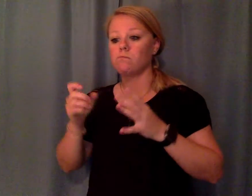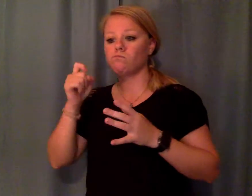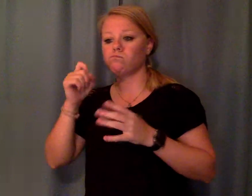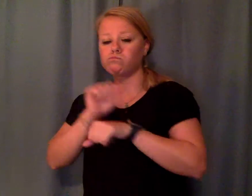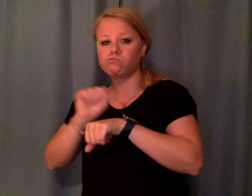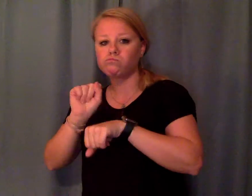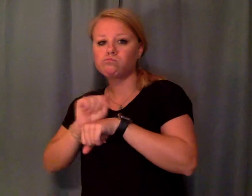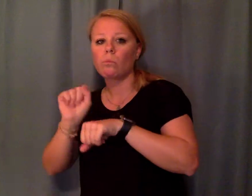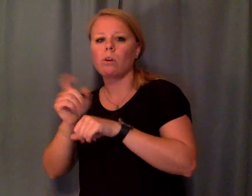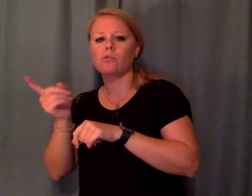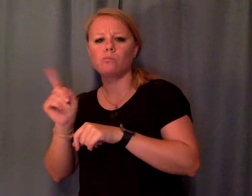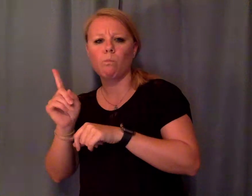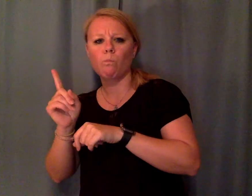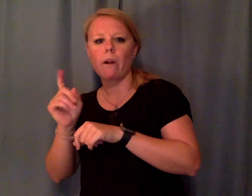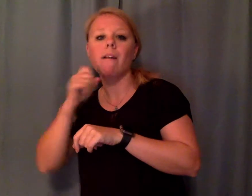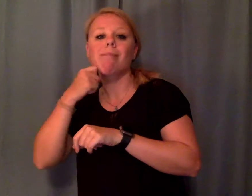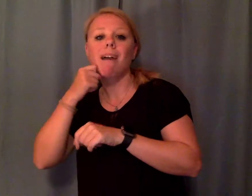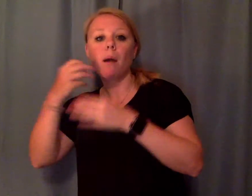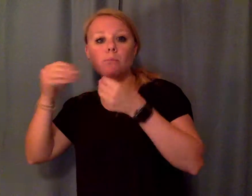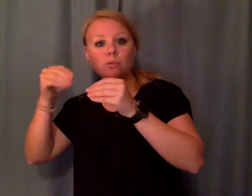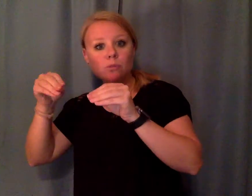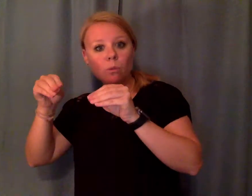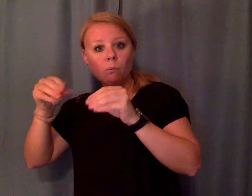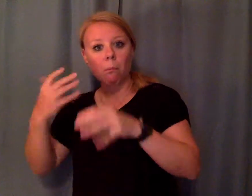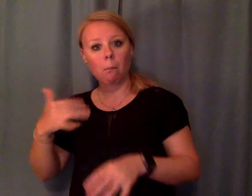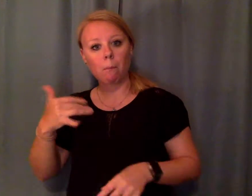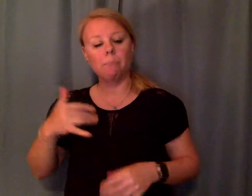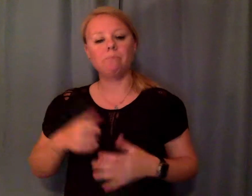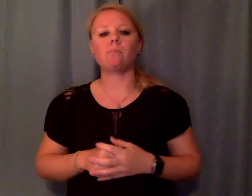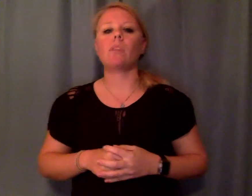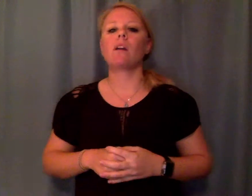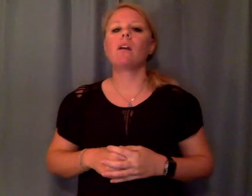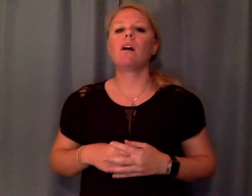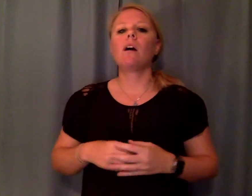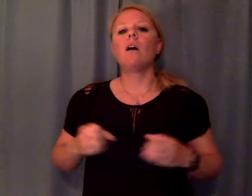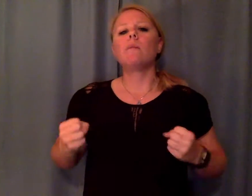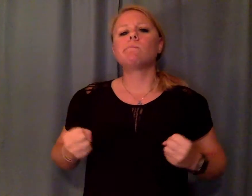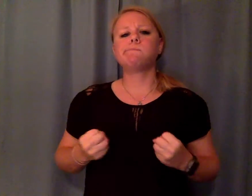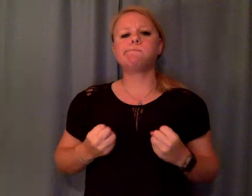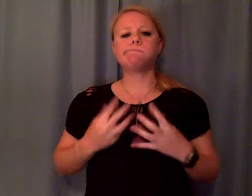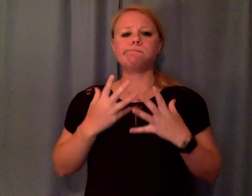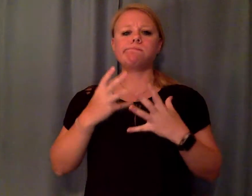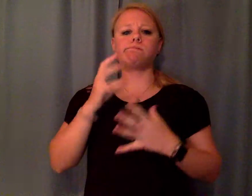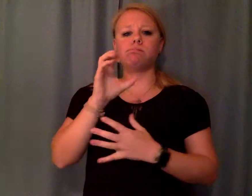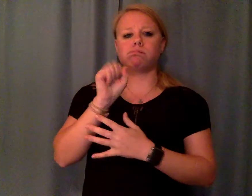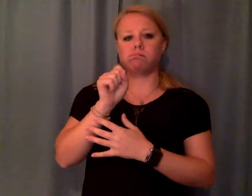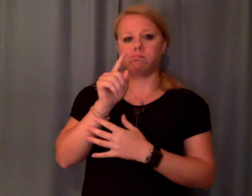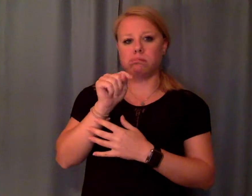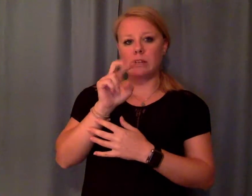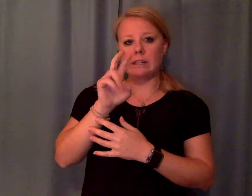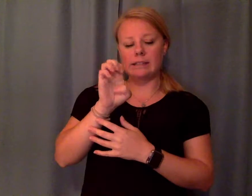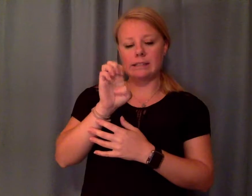me. I got a lot of inspiration from Steve Jobs. And I started an app club at